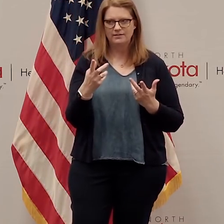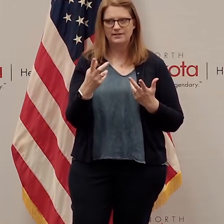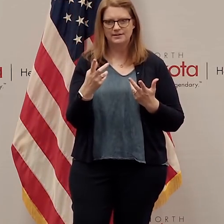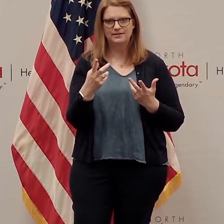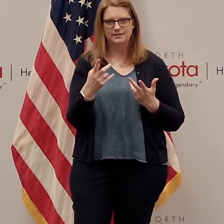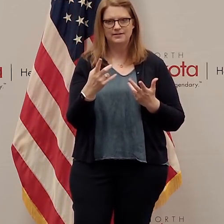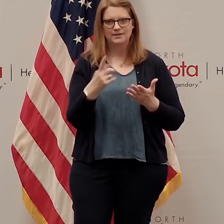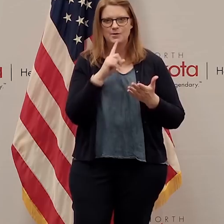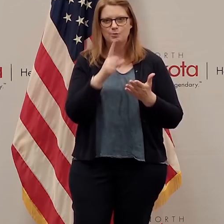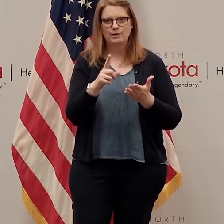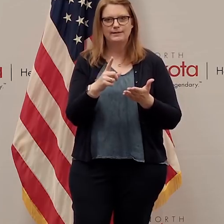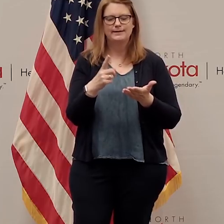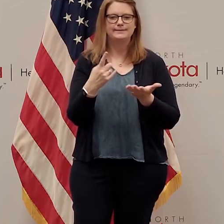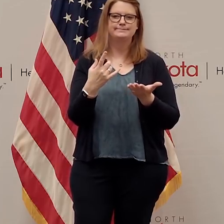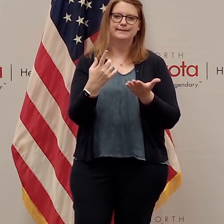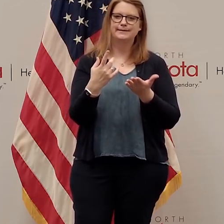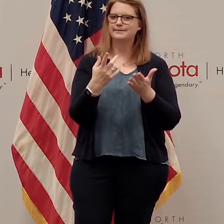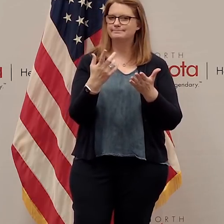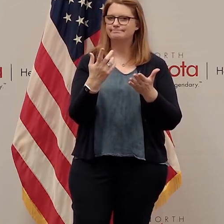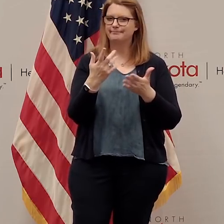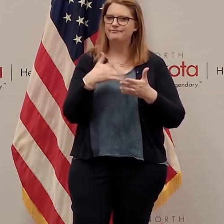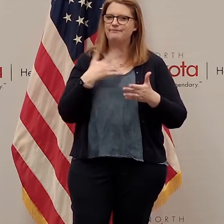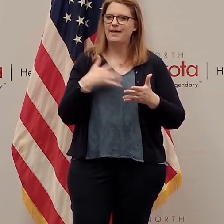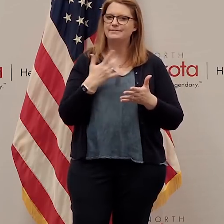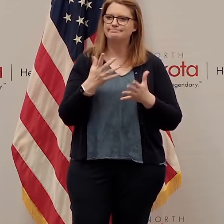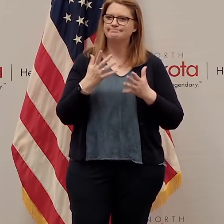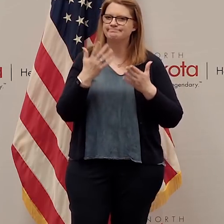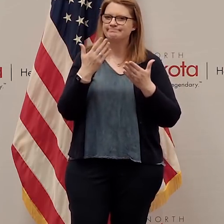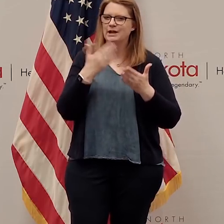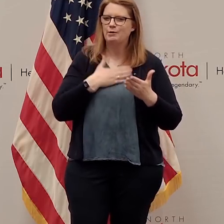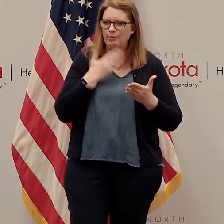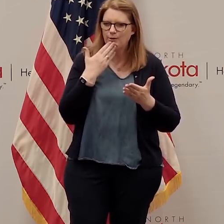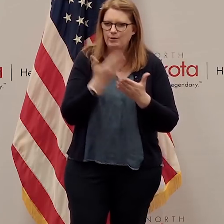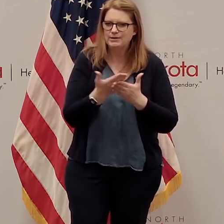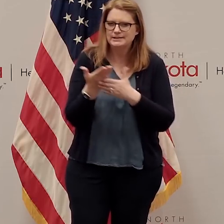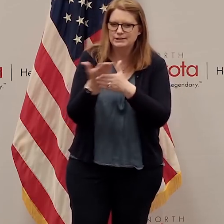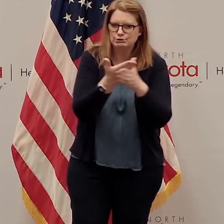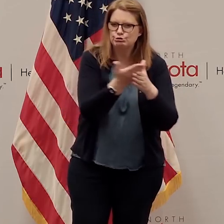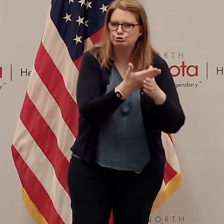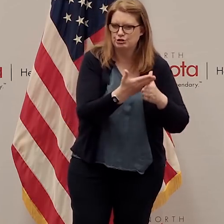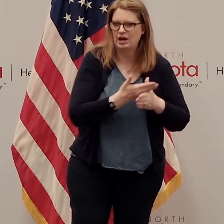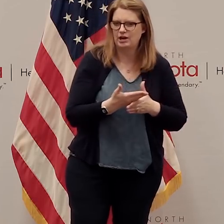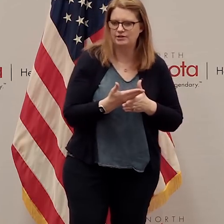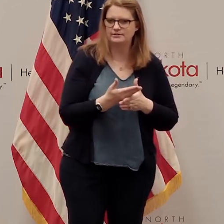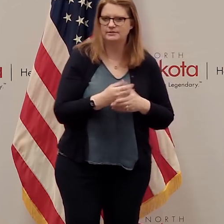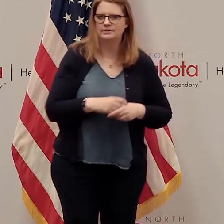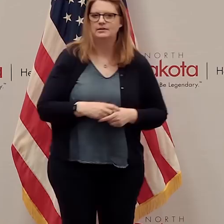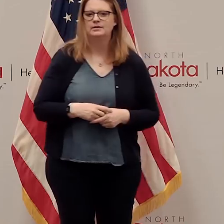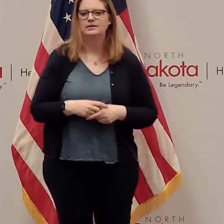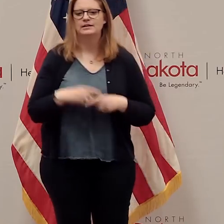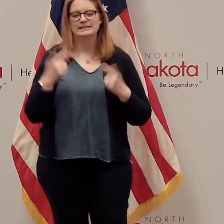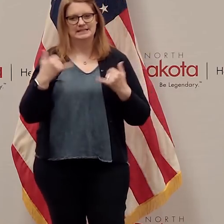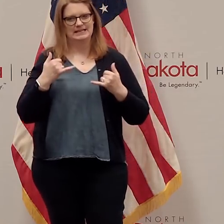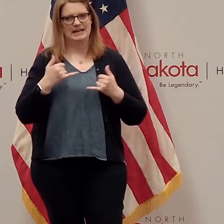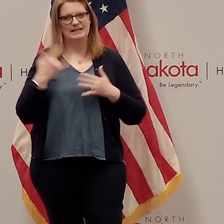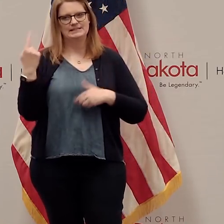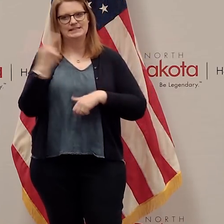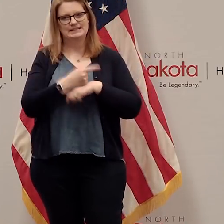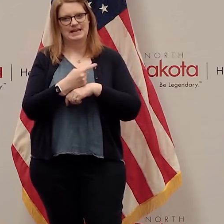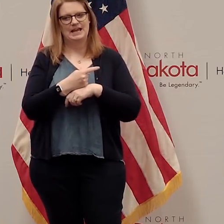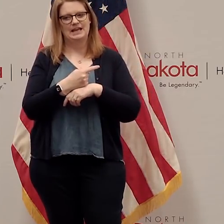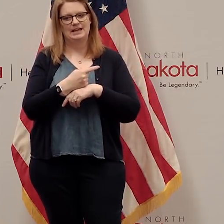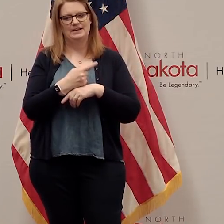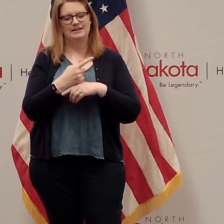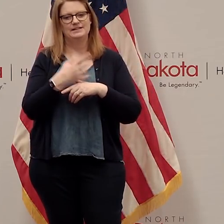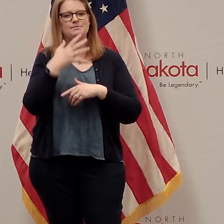celebrate her father's life with us today. April 28th is a day to celebrate life in my family, too, as it's my